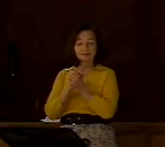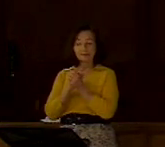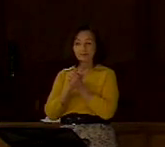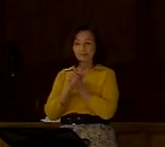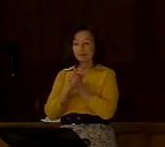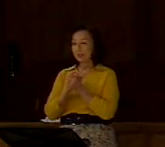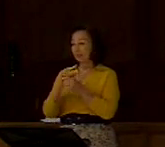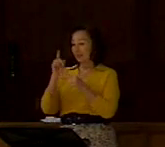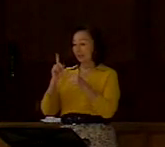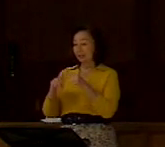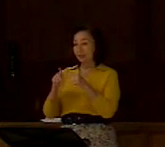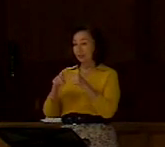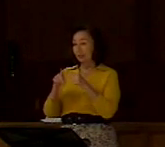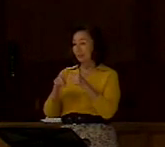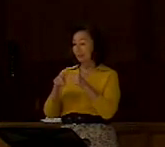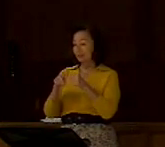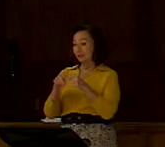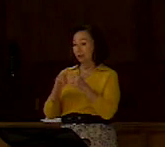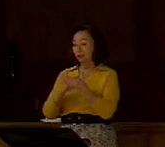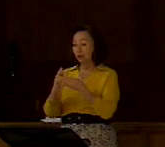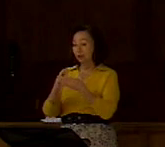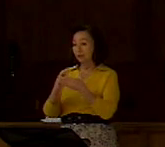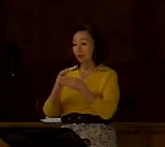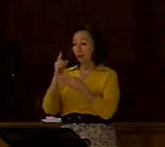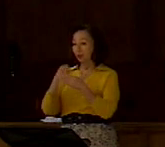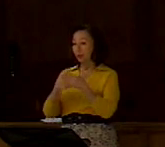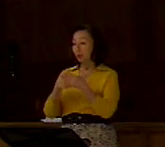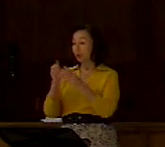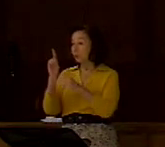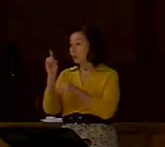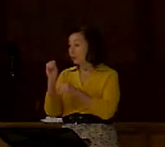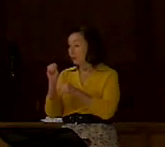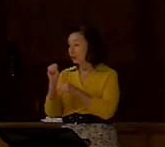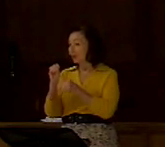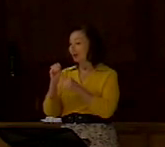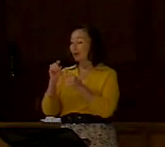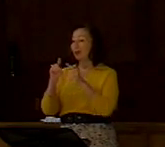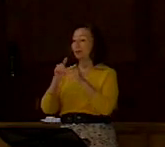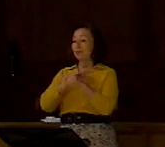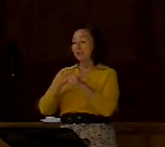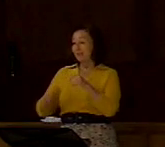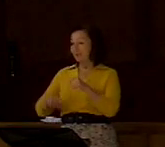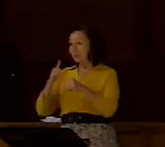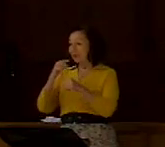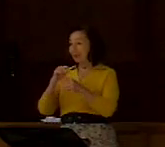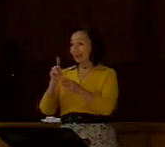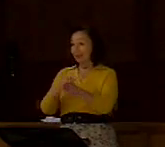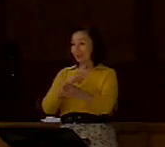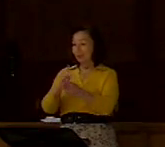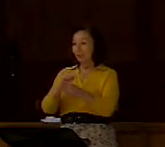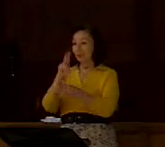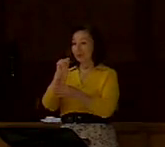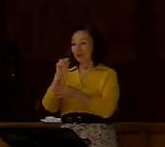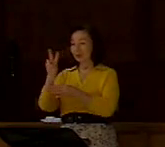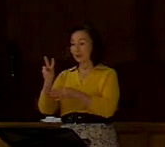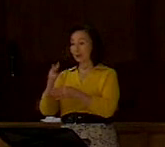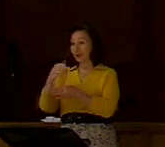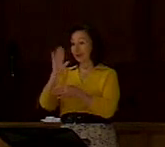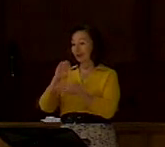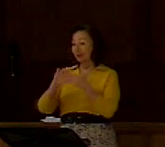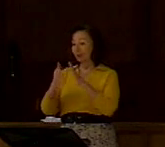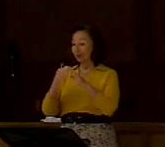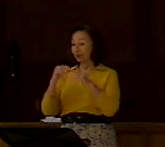You can't get this righteousness by what you do. And so David said this in Psalm 32. He says, when God has forgiven someone's